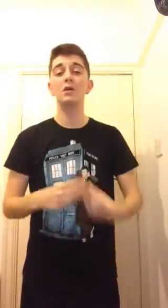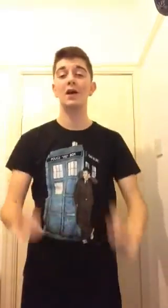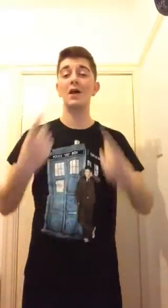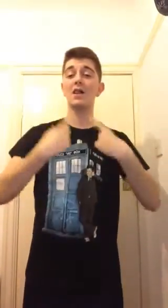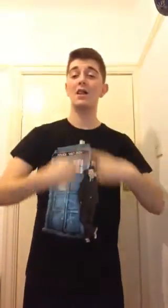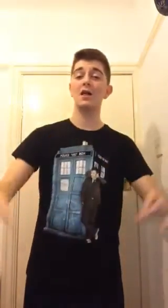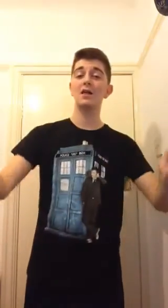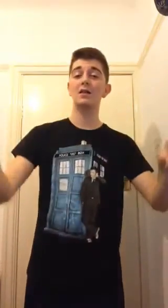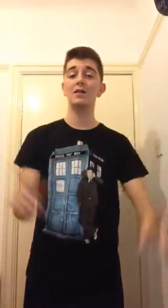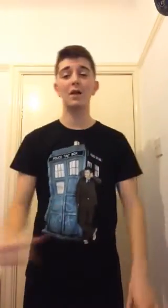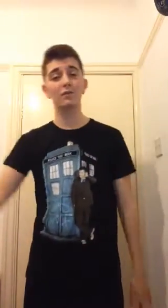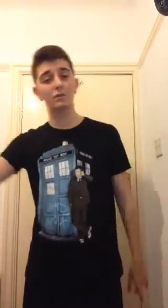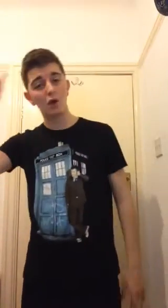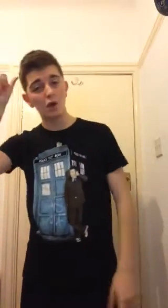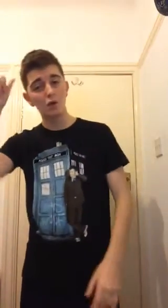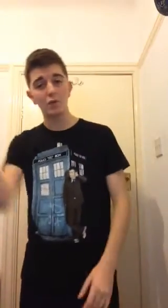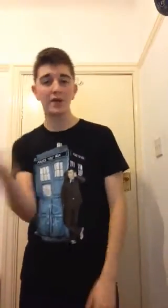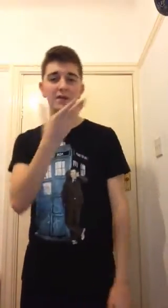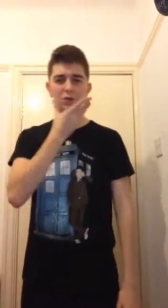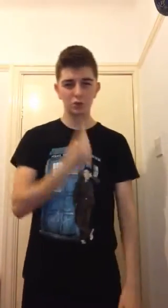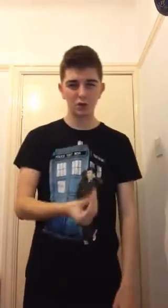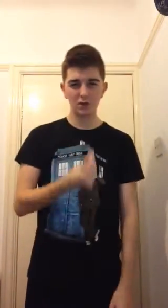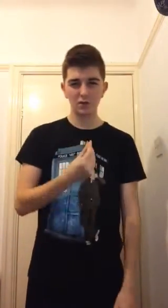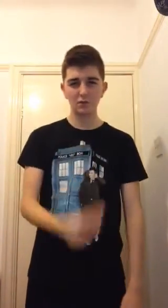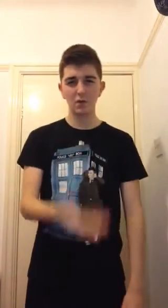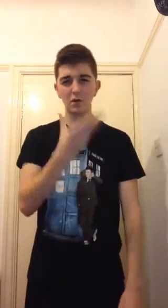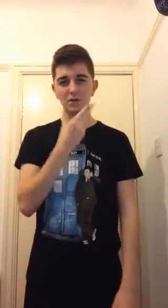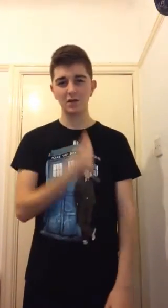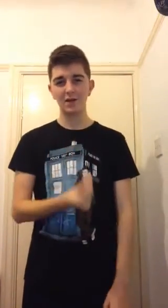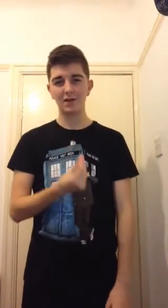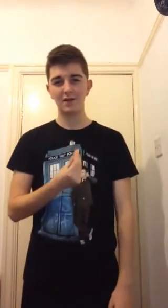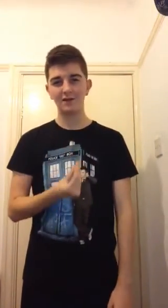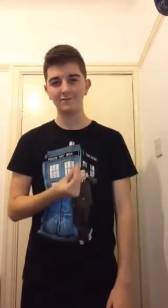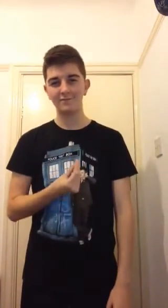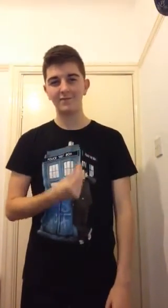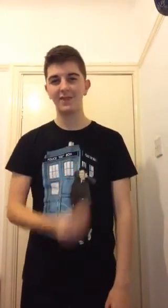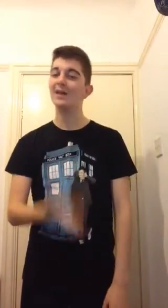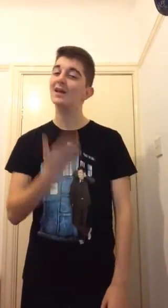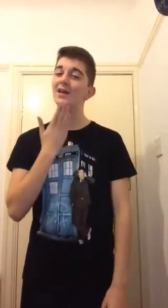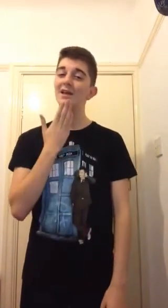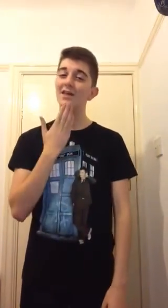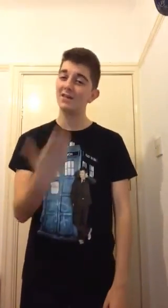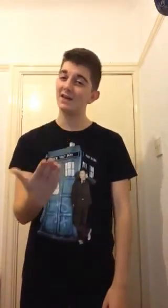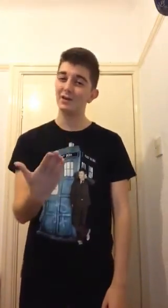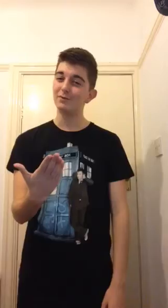Let them know it's Christmas time, here's to them come. Thank you.